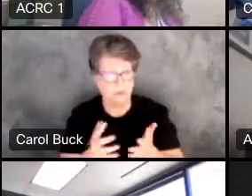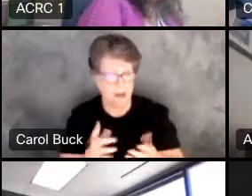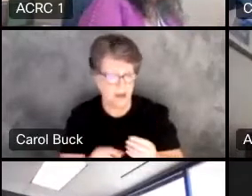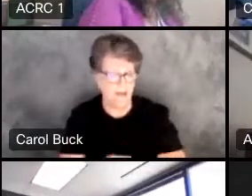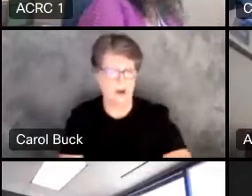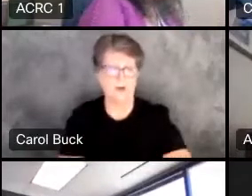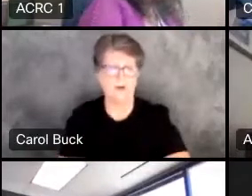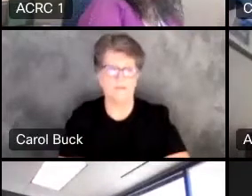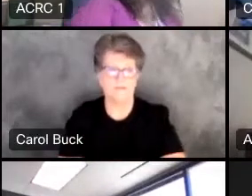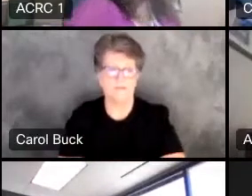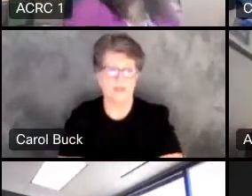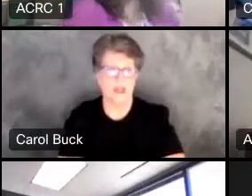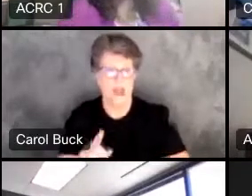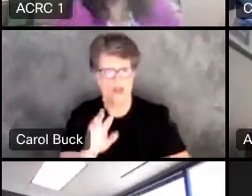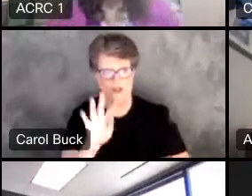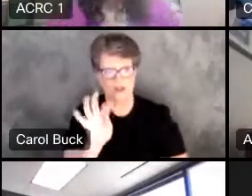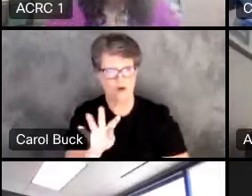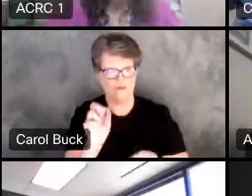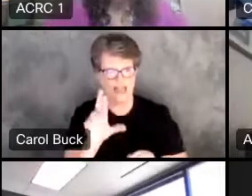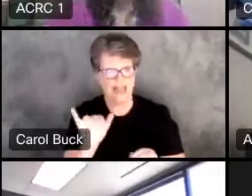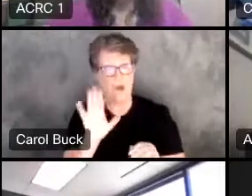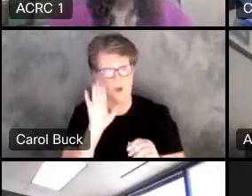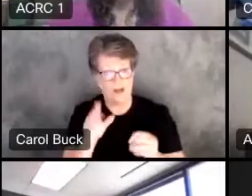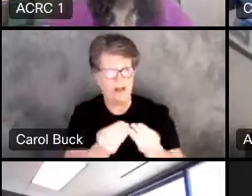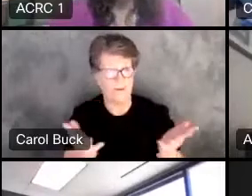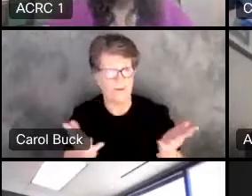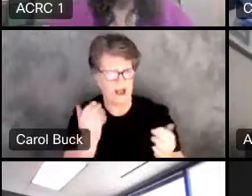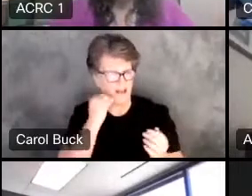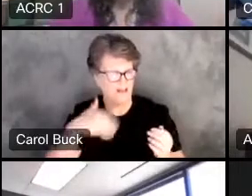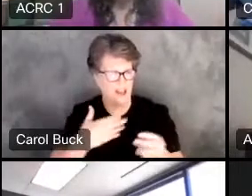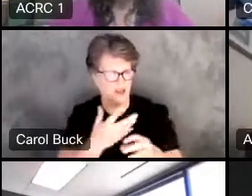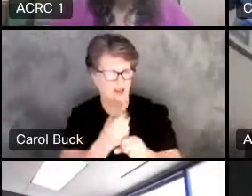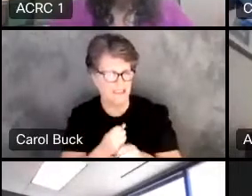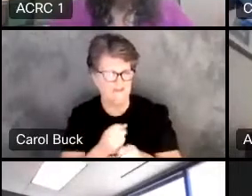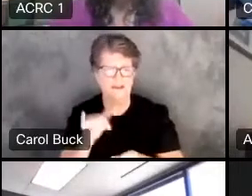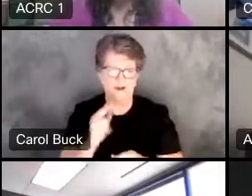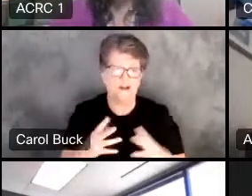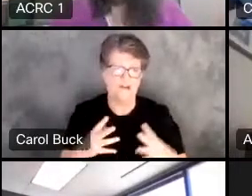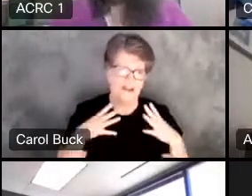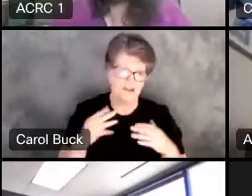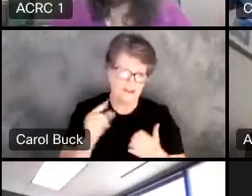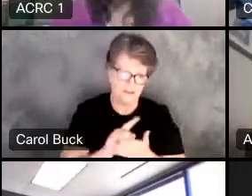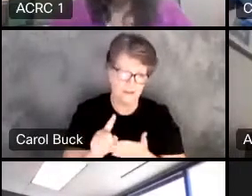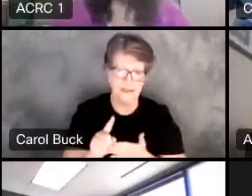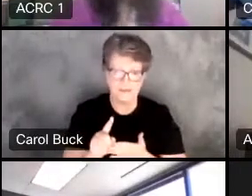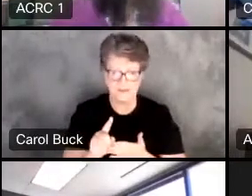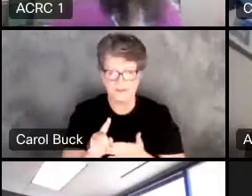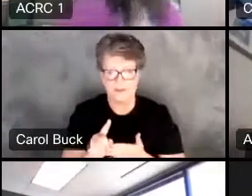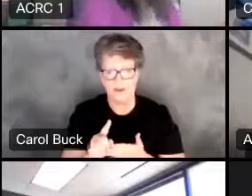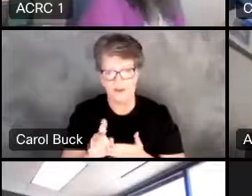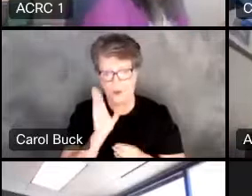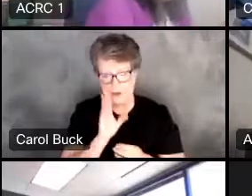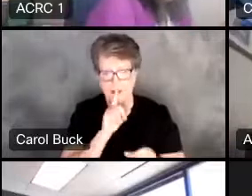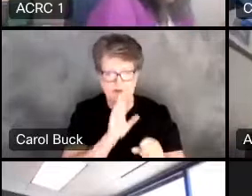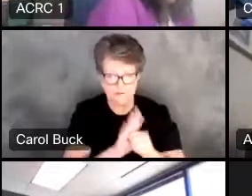about the survey will be coming out if it hasn't. John is on vacation this week, so we'll be